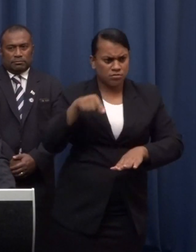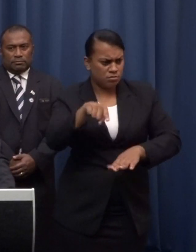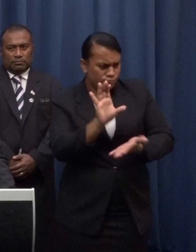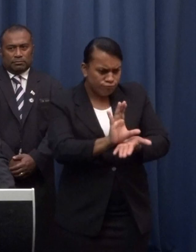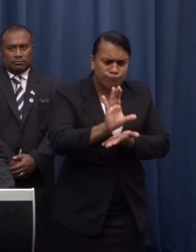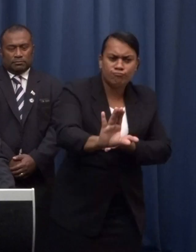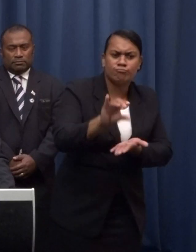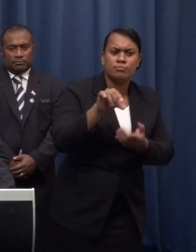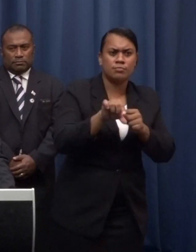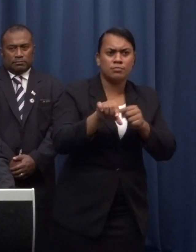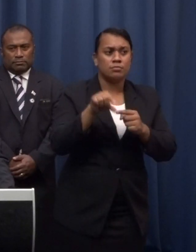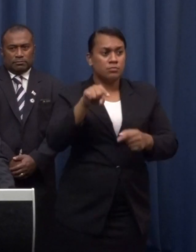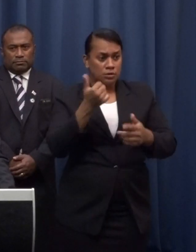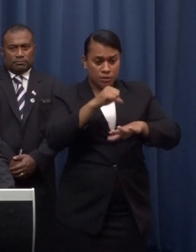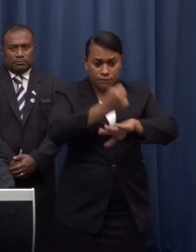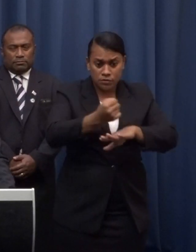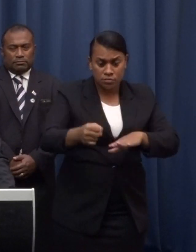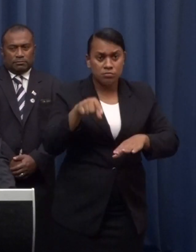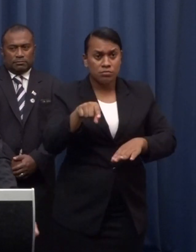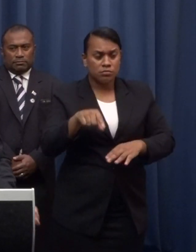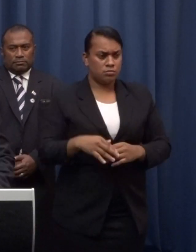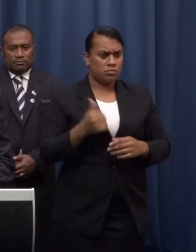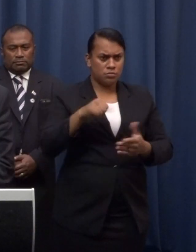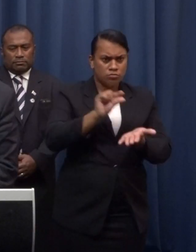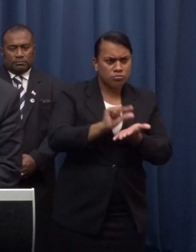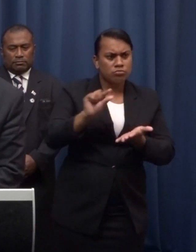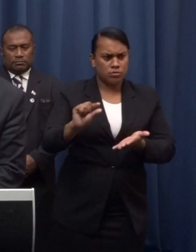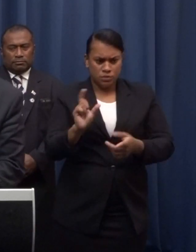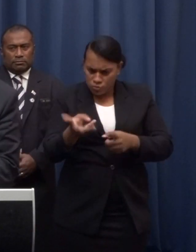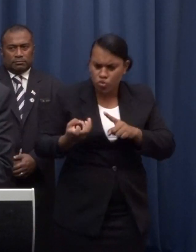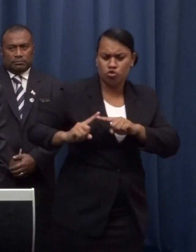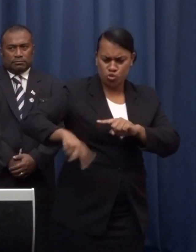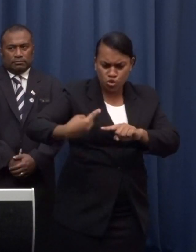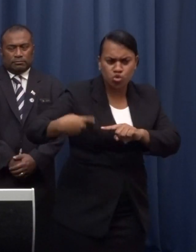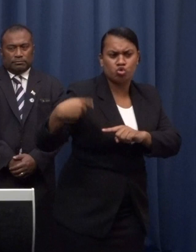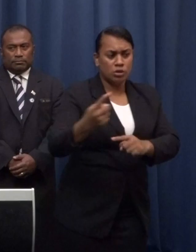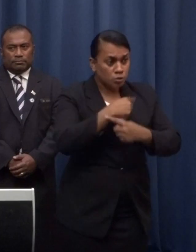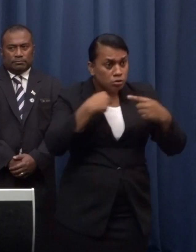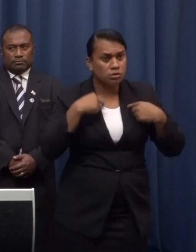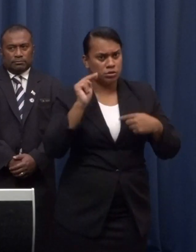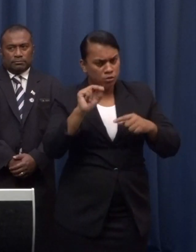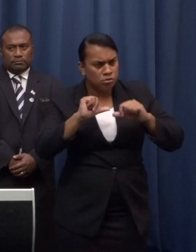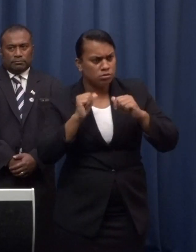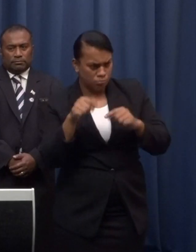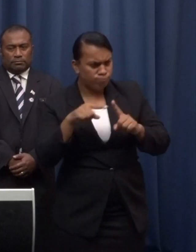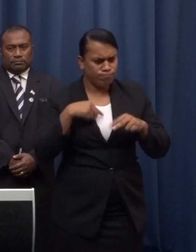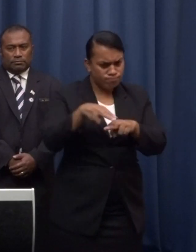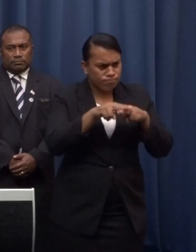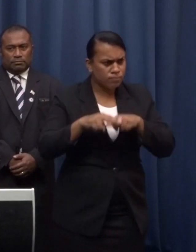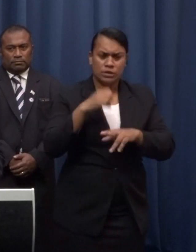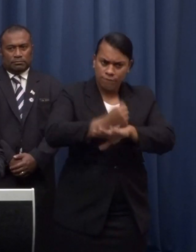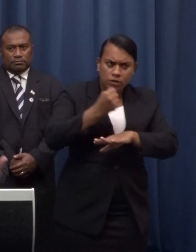in the fact that they've paid salaries for various workers. We, of course, will need to put in place our own measures. There are various